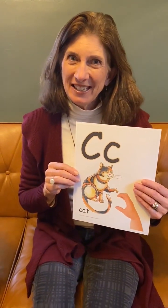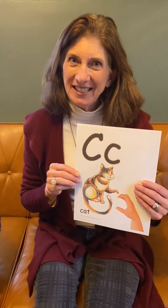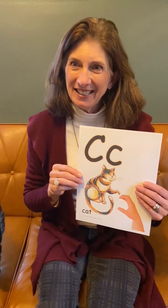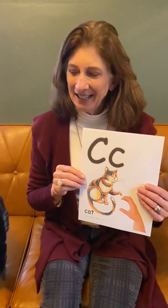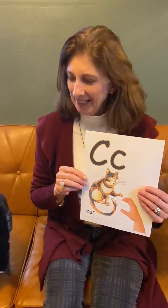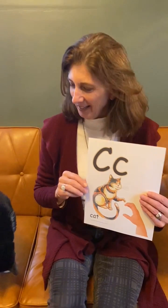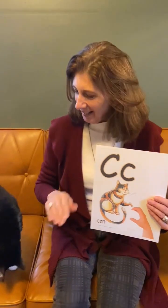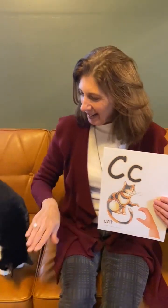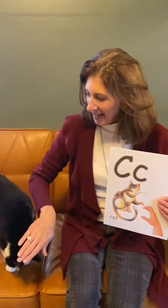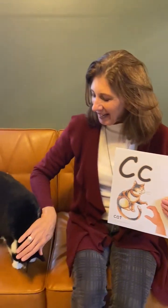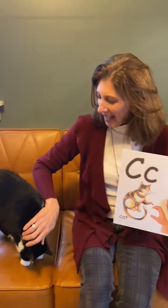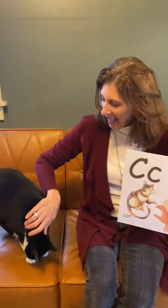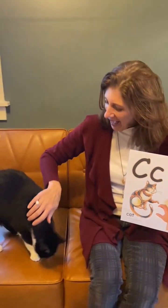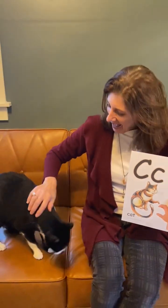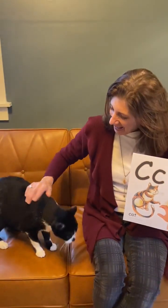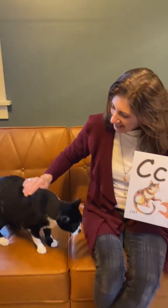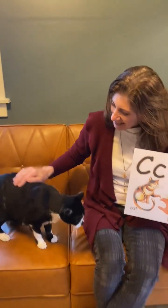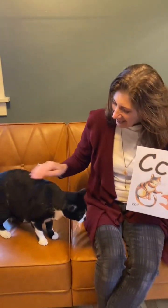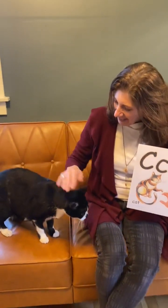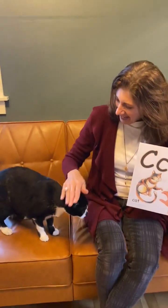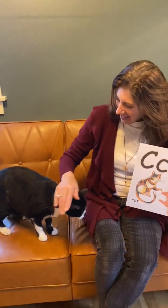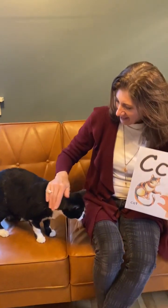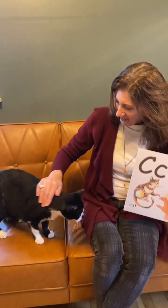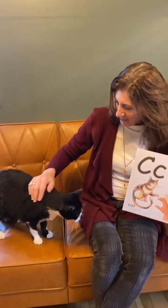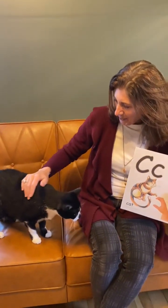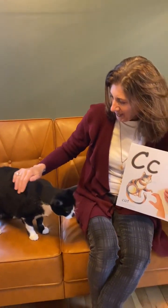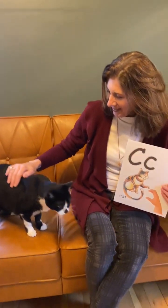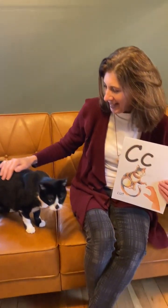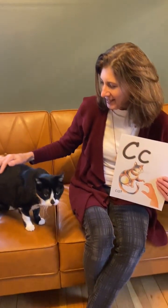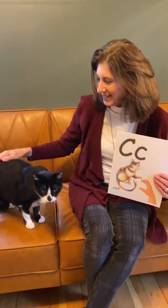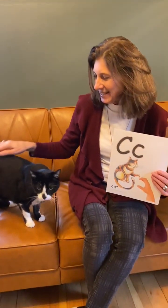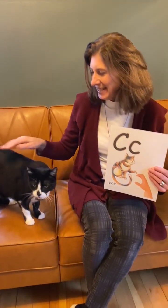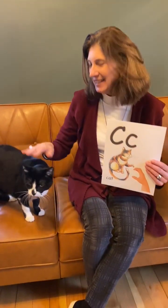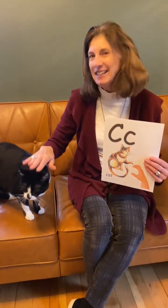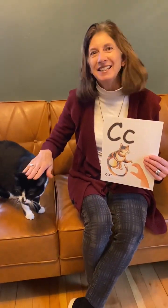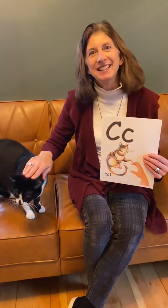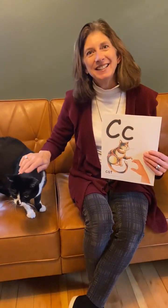C? Cat. Cat starts with the letter C.